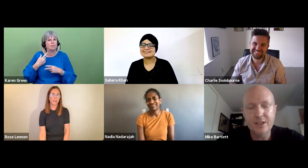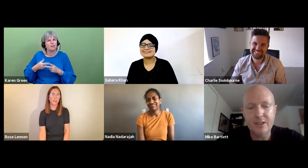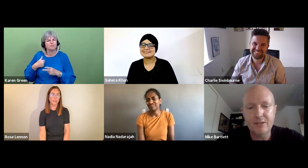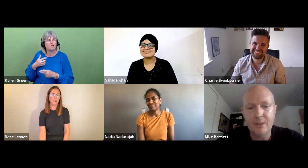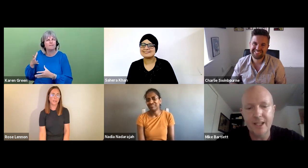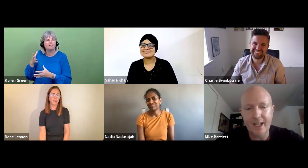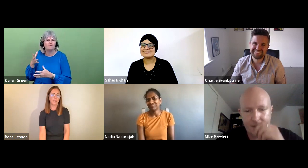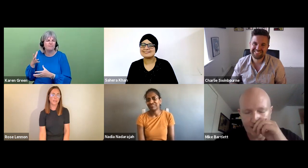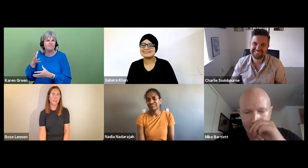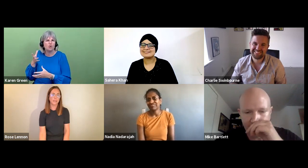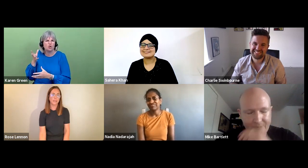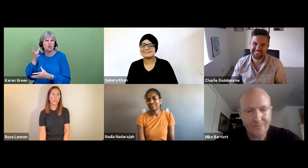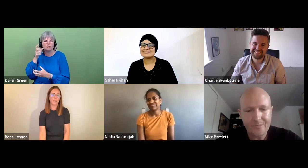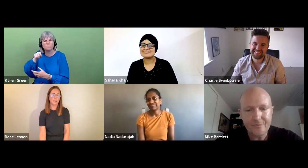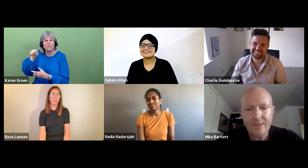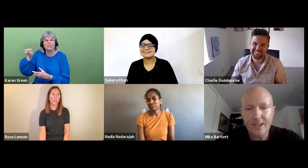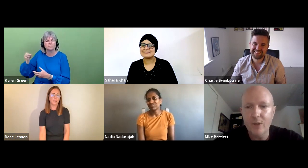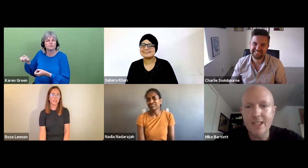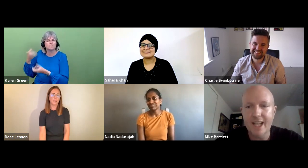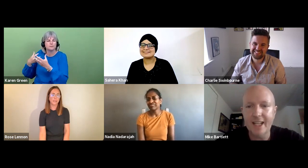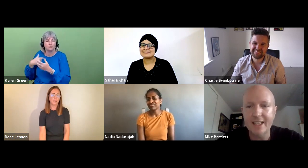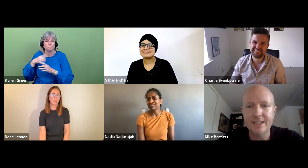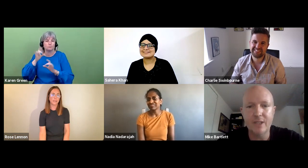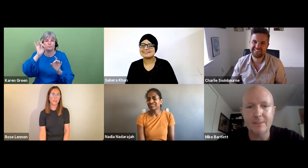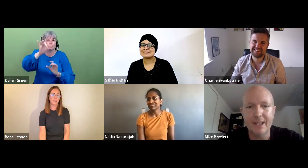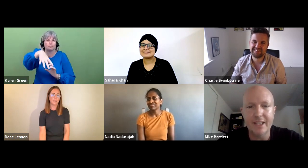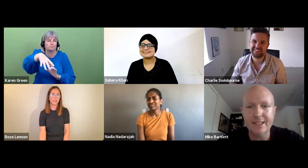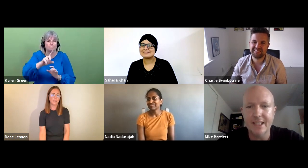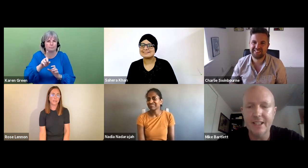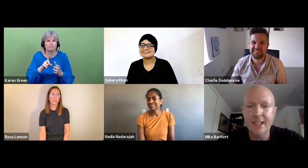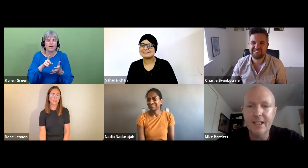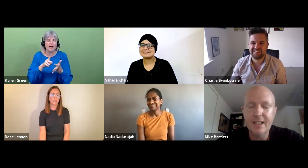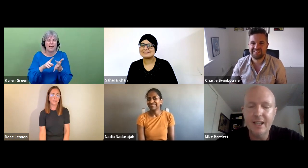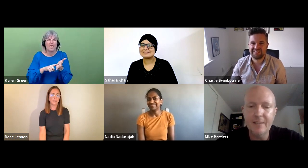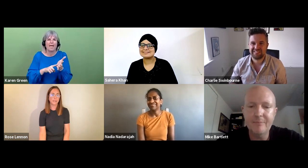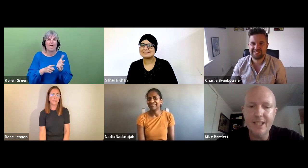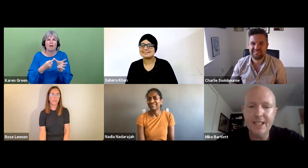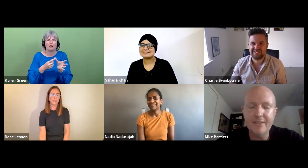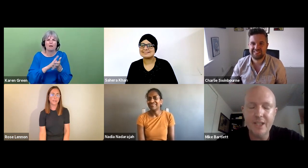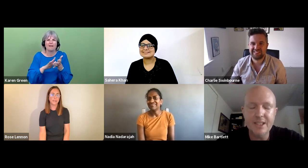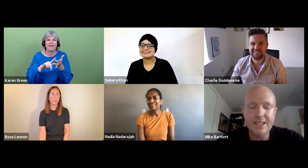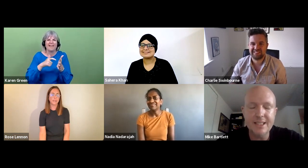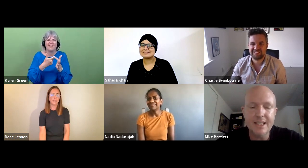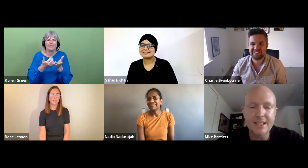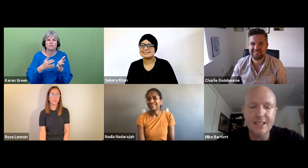to throw in there, and the writer Ella Hickson writes about this, and I've noticed is that